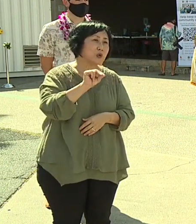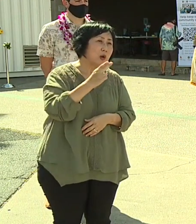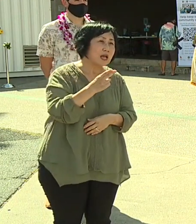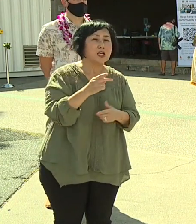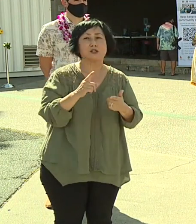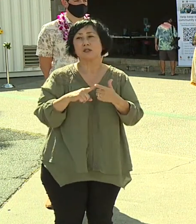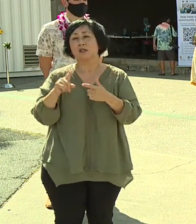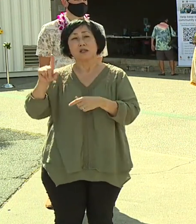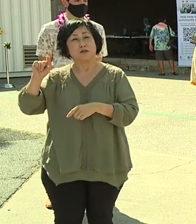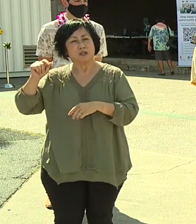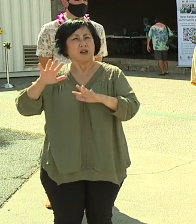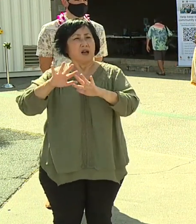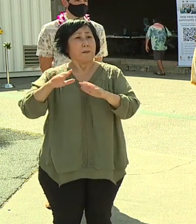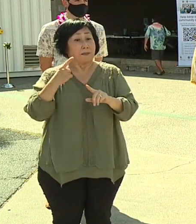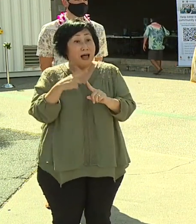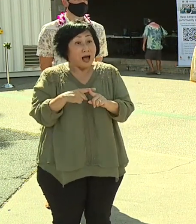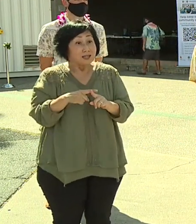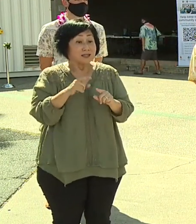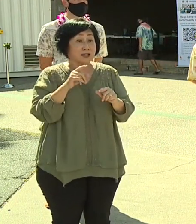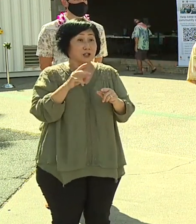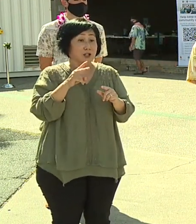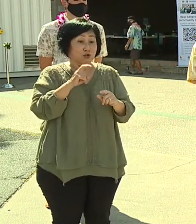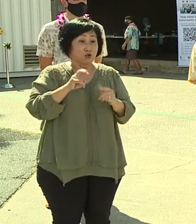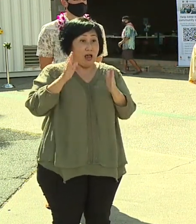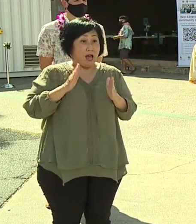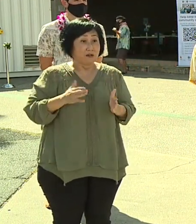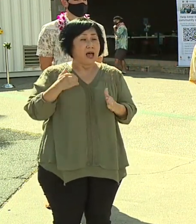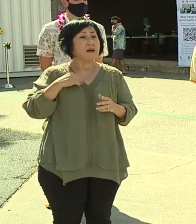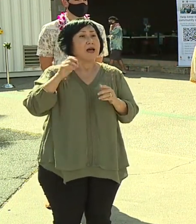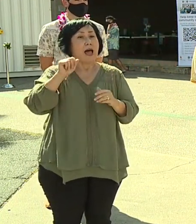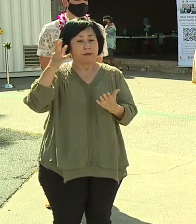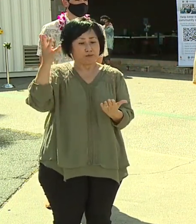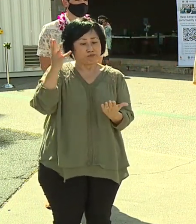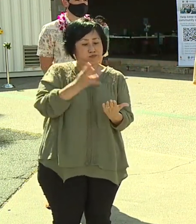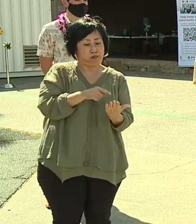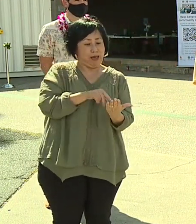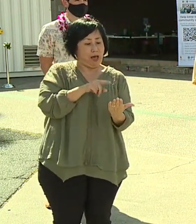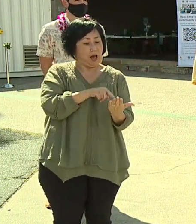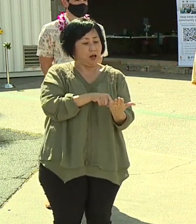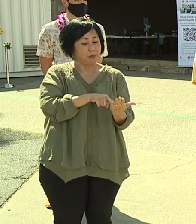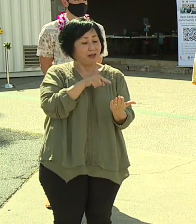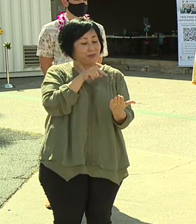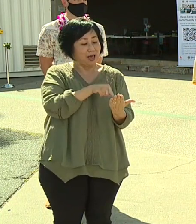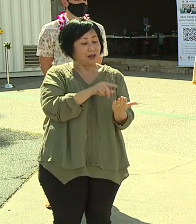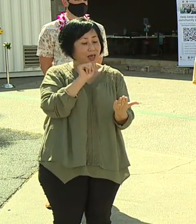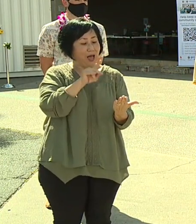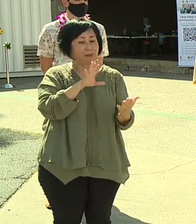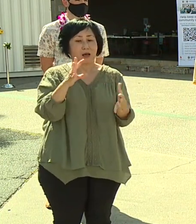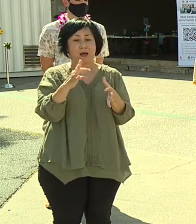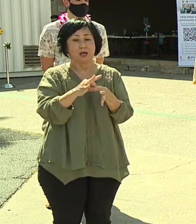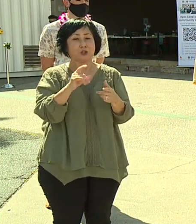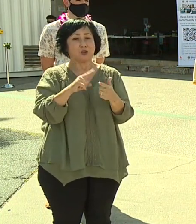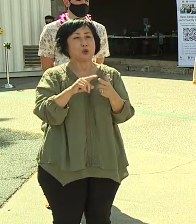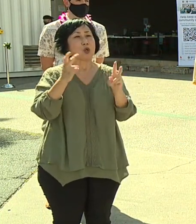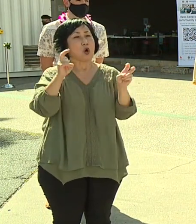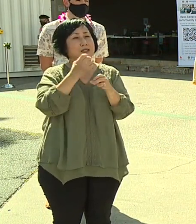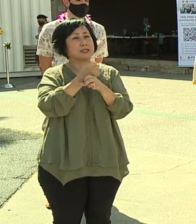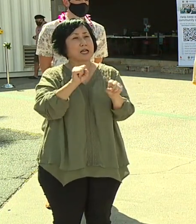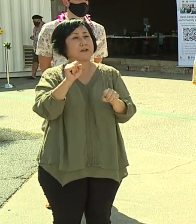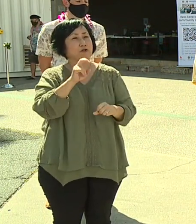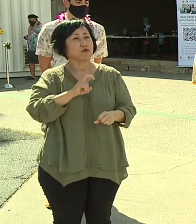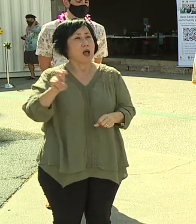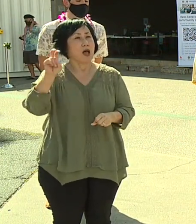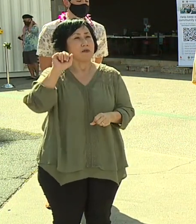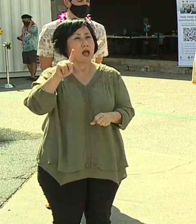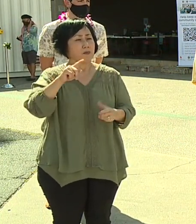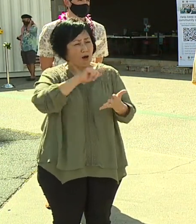specialized apps for the traveler that were tied into the Safe Travel Act. All of that basically